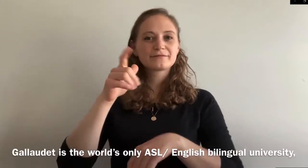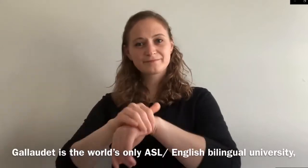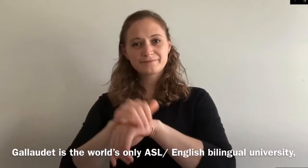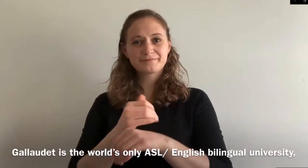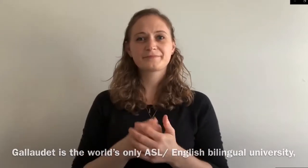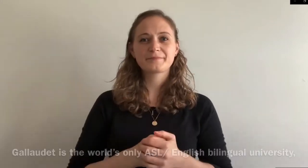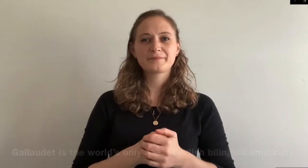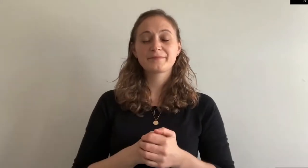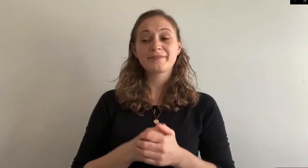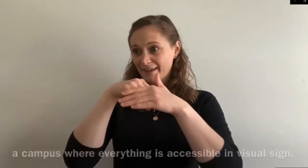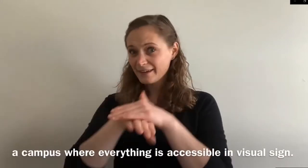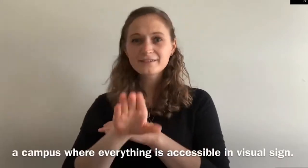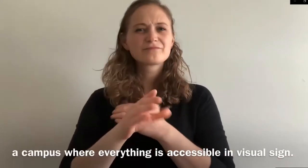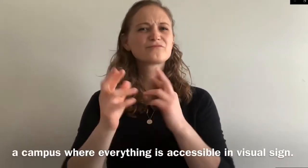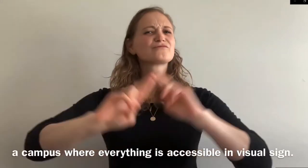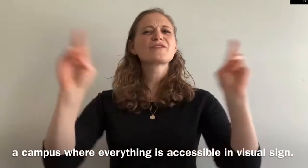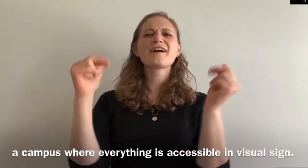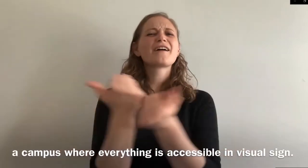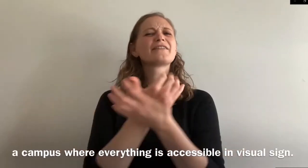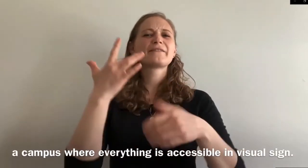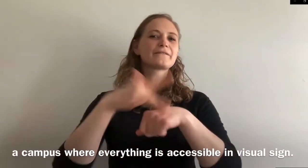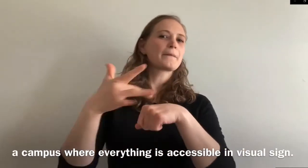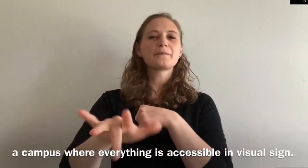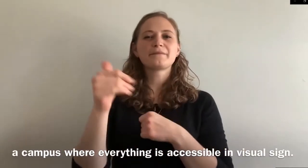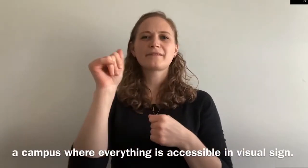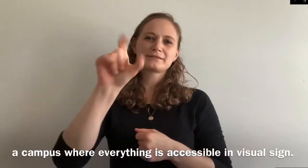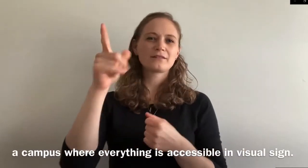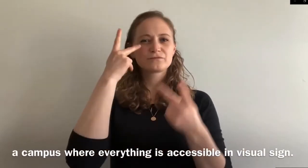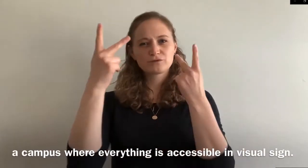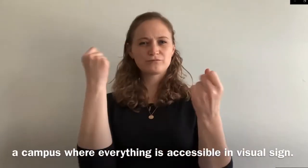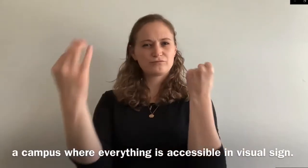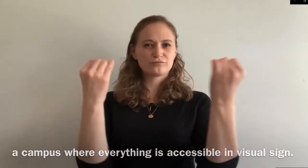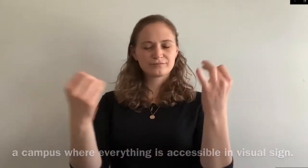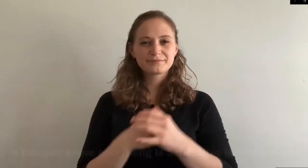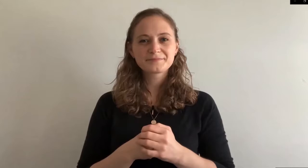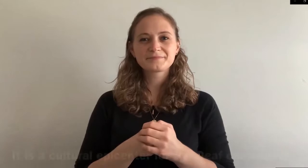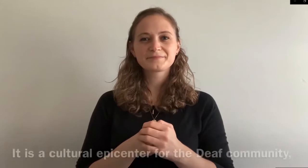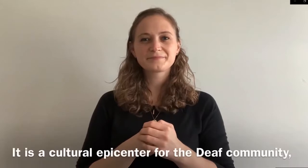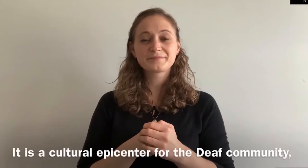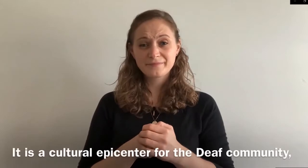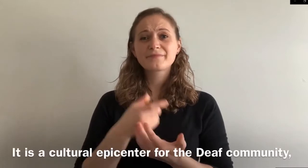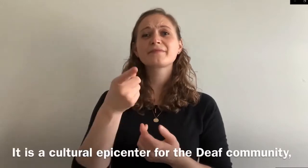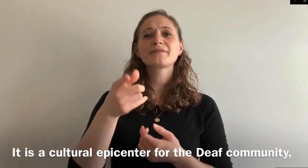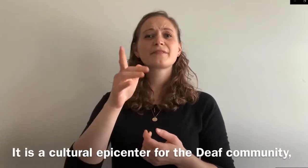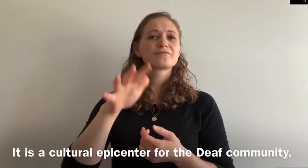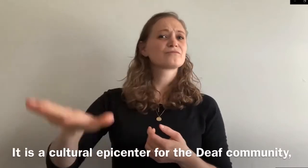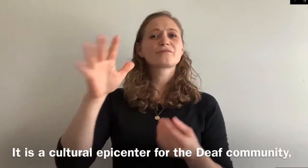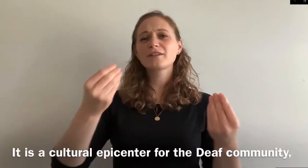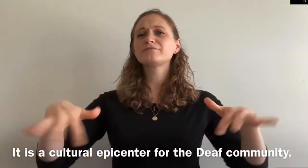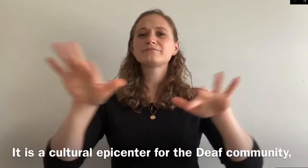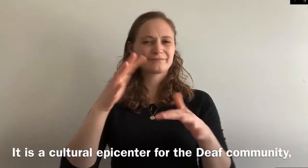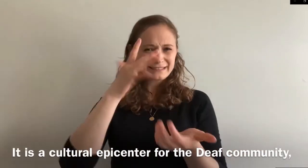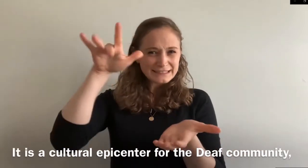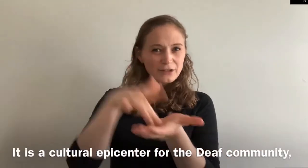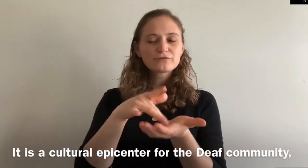only ASL English bilingual university, a campus where everything is entirely accessible in visual sign